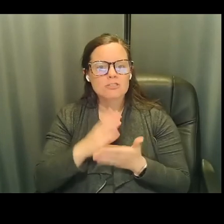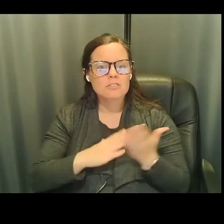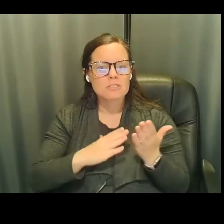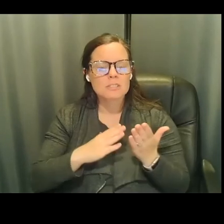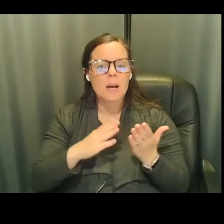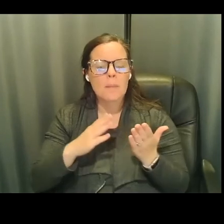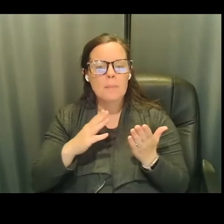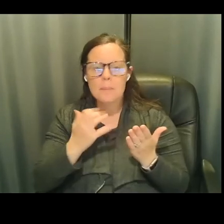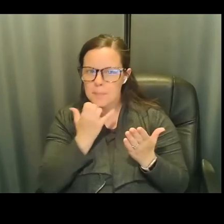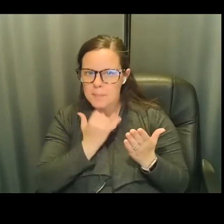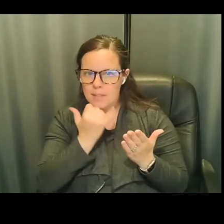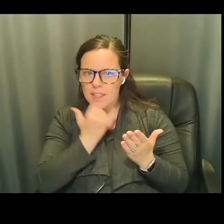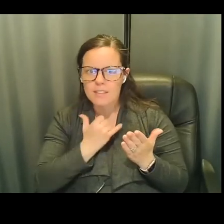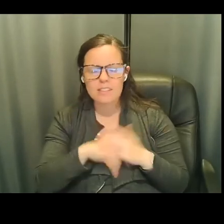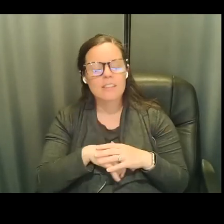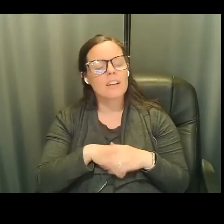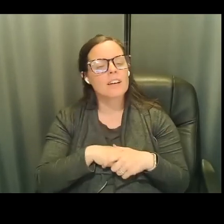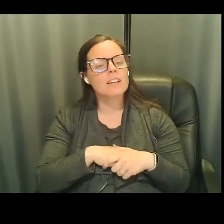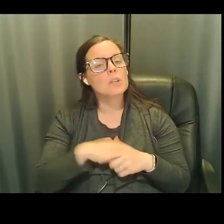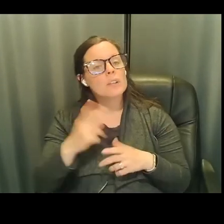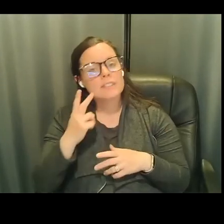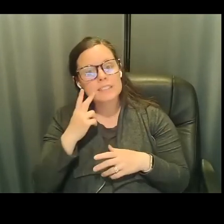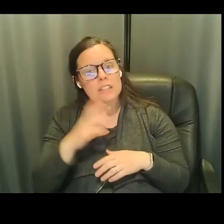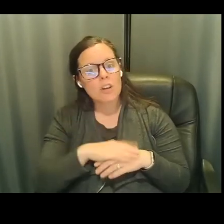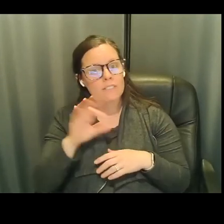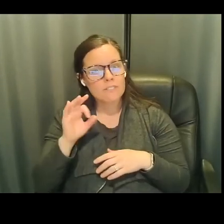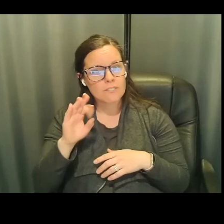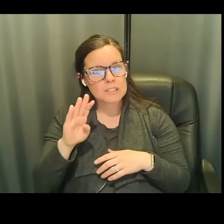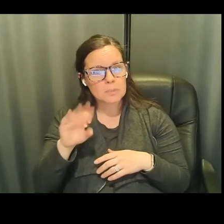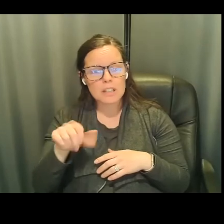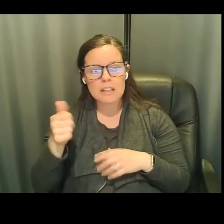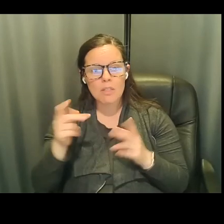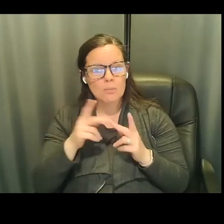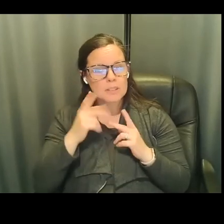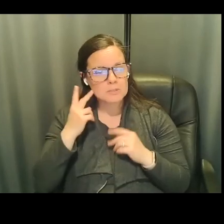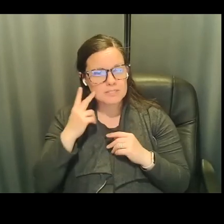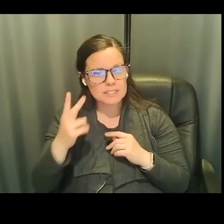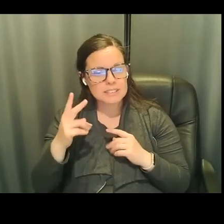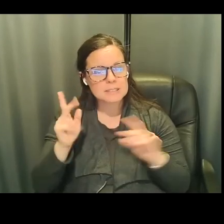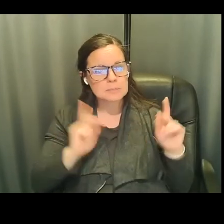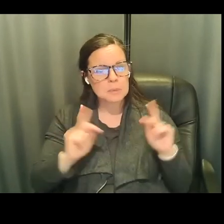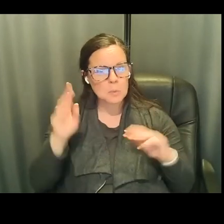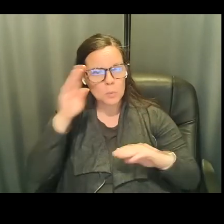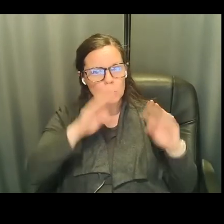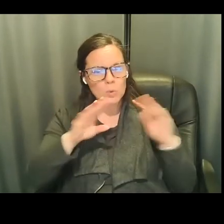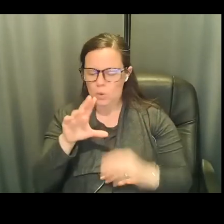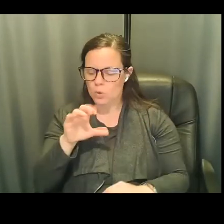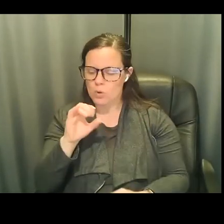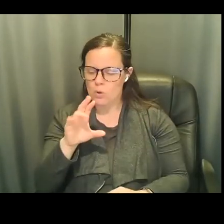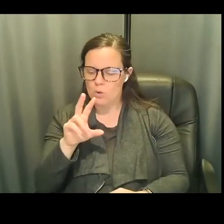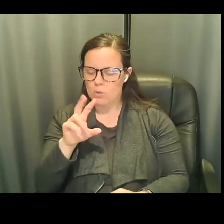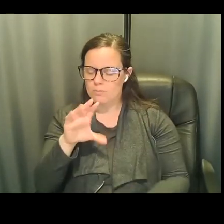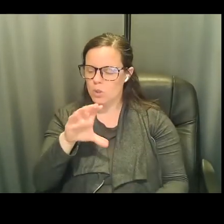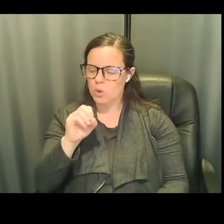that we've seen on Facebook and other places is that some people are worried that the COVID vaccine